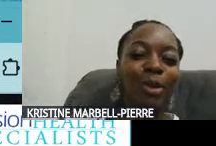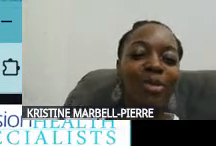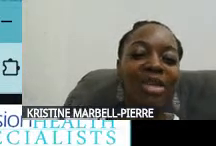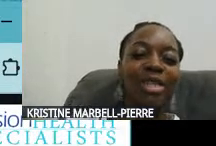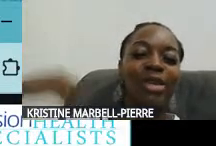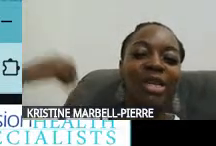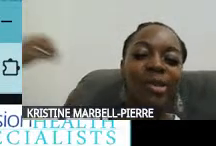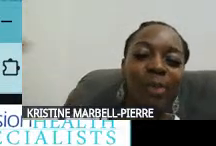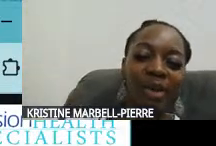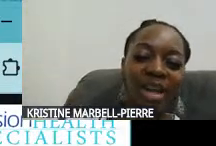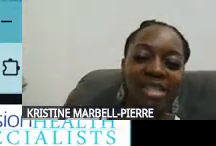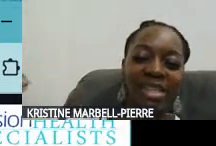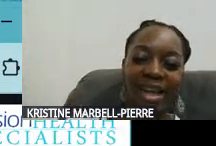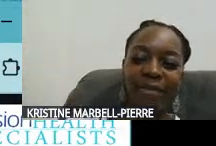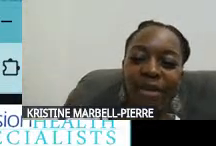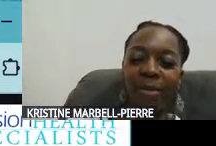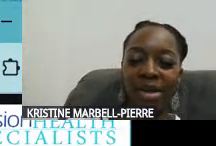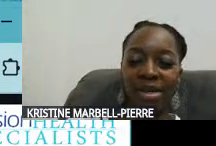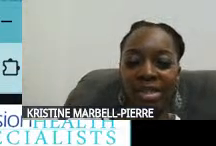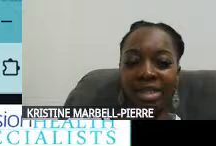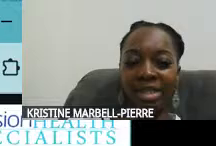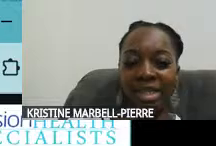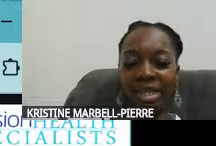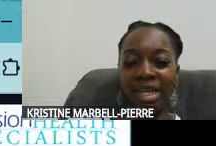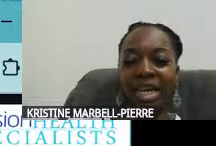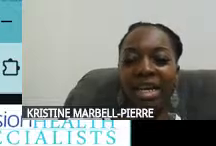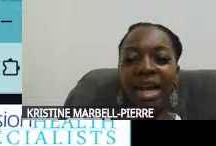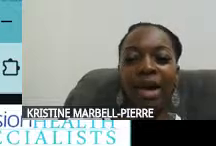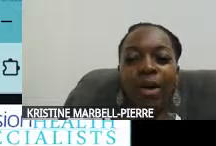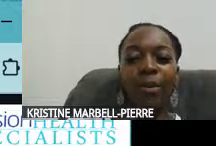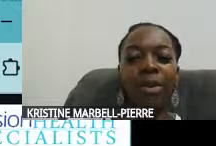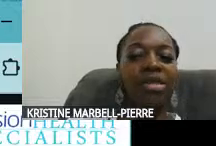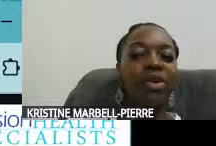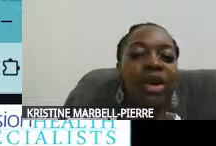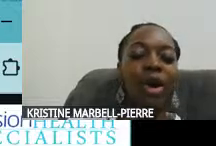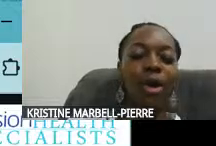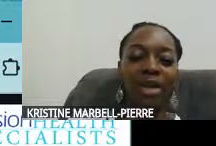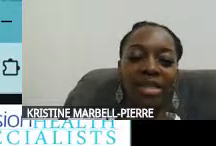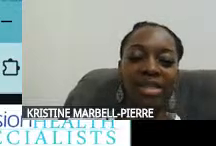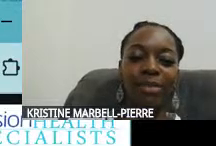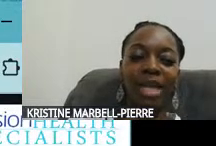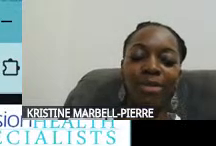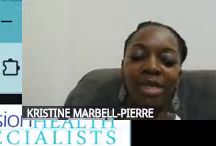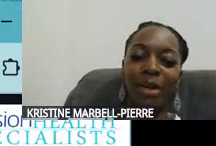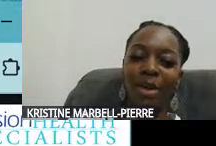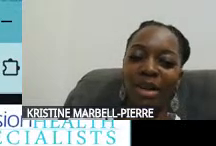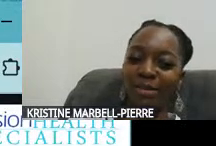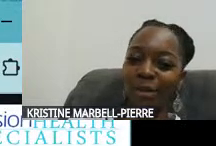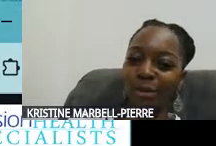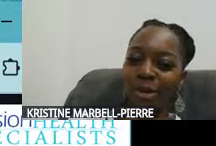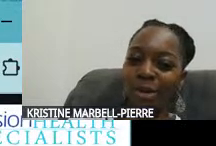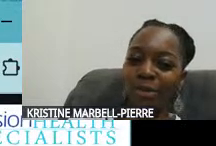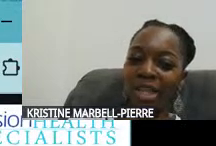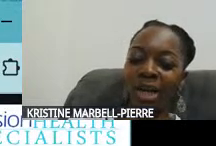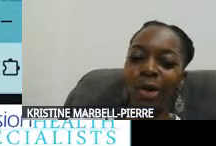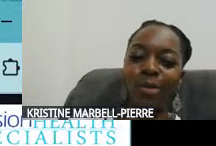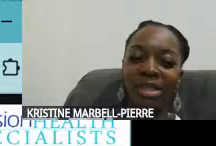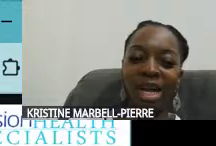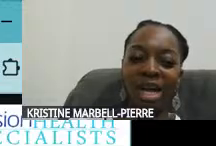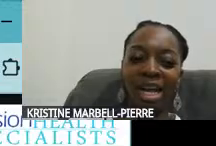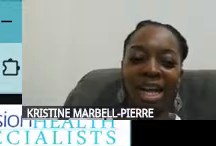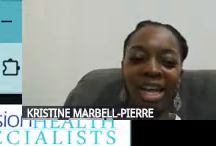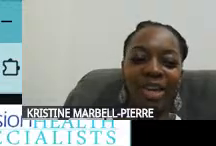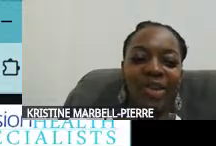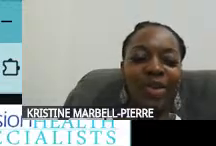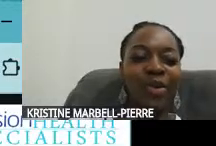be human beings and to experience life abundantly. Now, pursuing hobbies. Sometimes in our parts of the world, we think hobbies